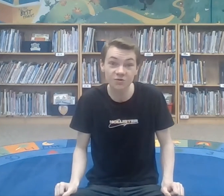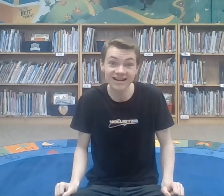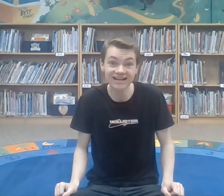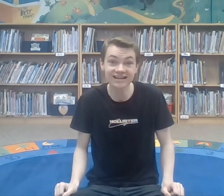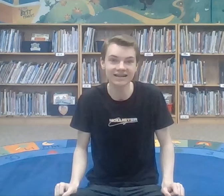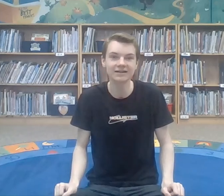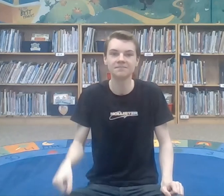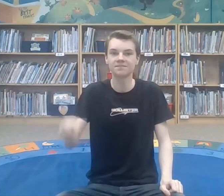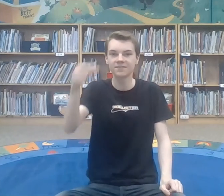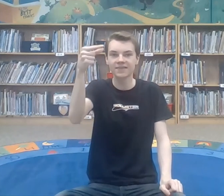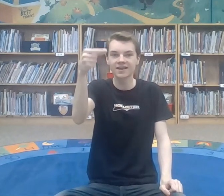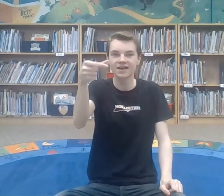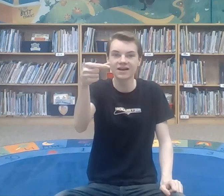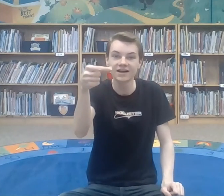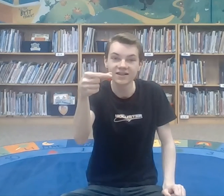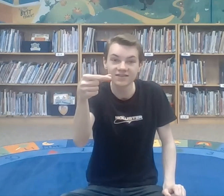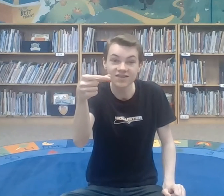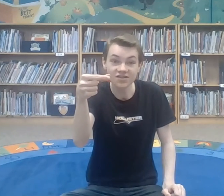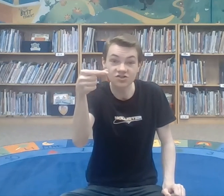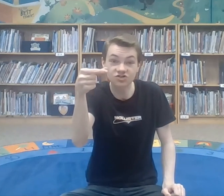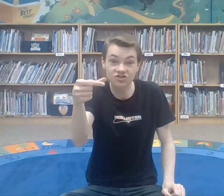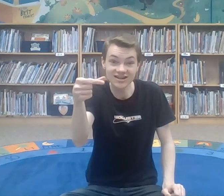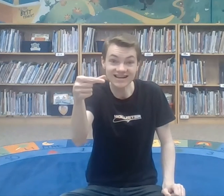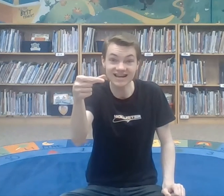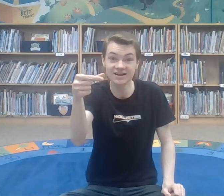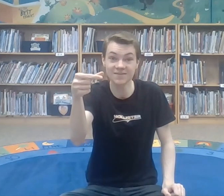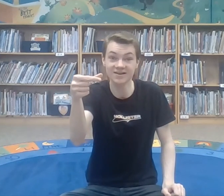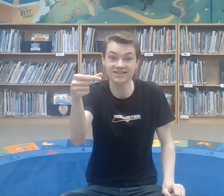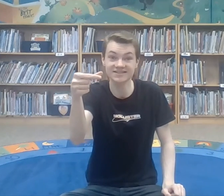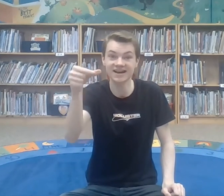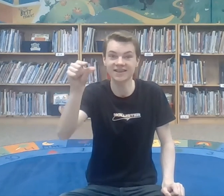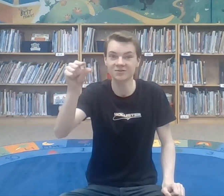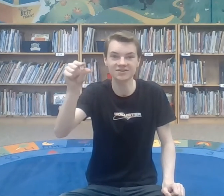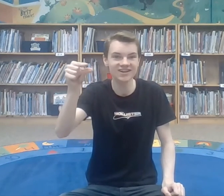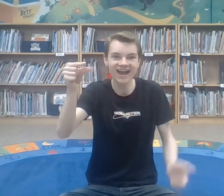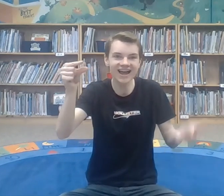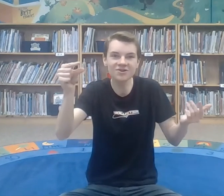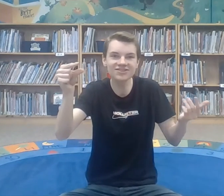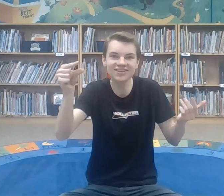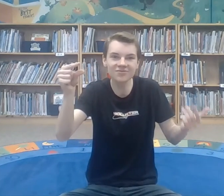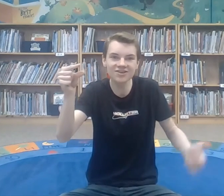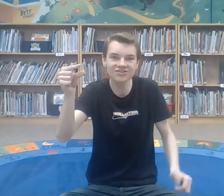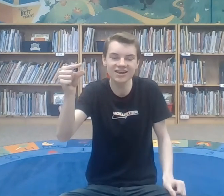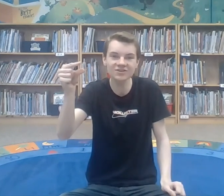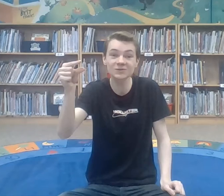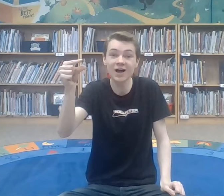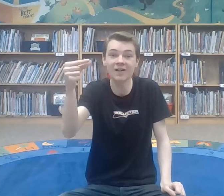Green. This is G in American Sign Language, and we just give it a shake as well.